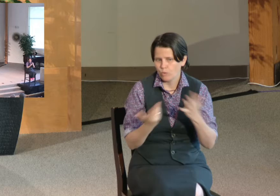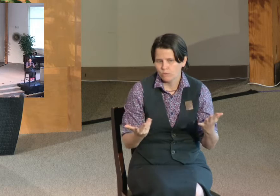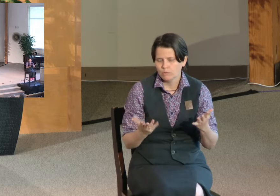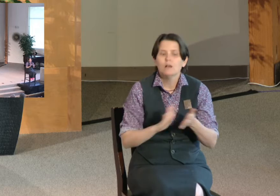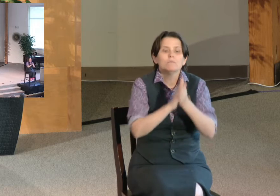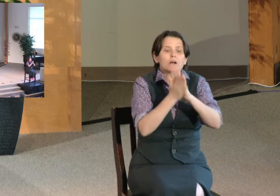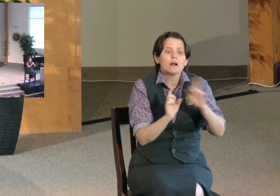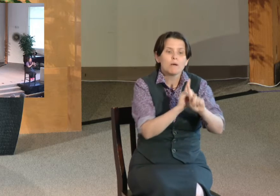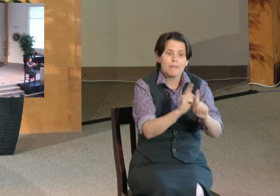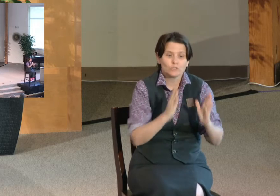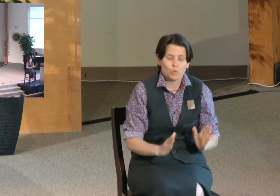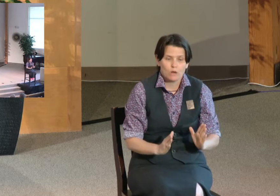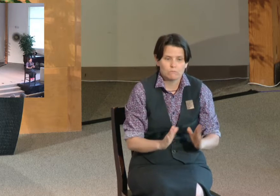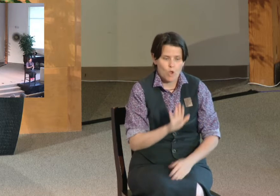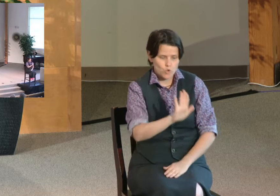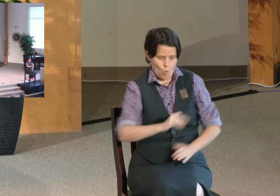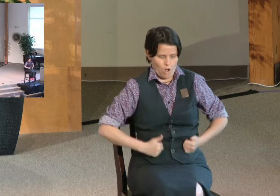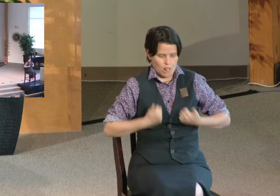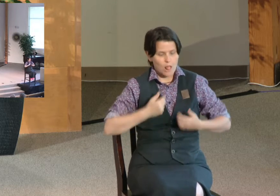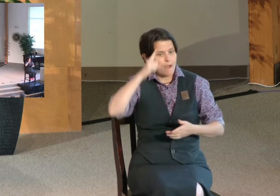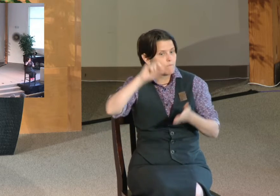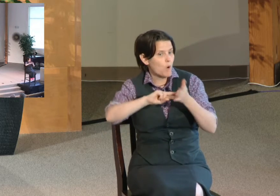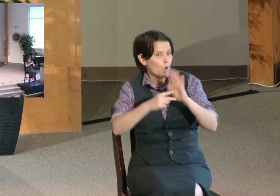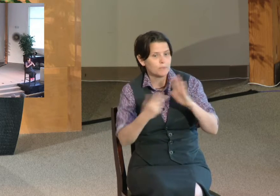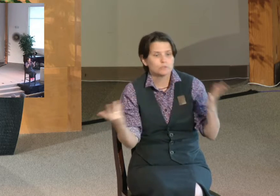values? What's meaningful for you?